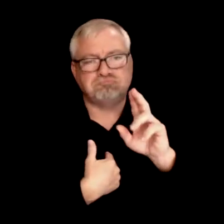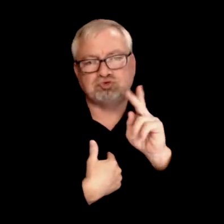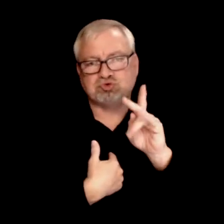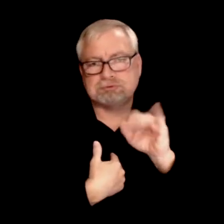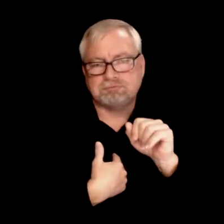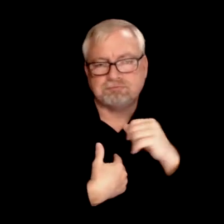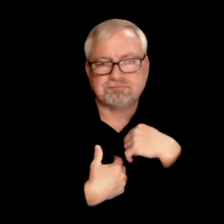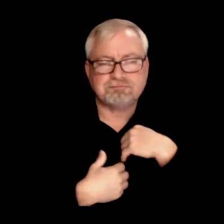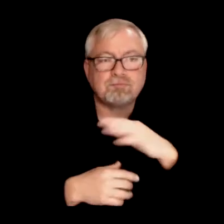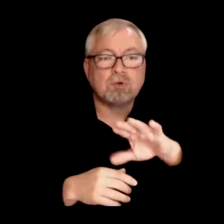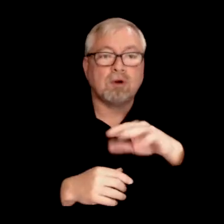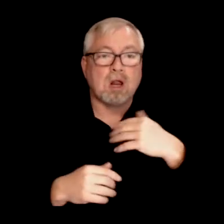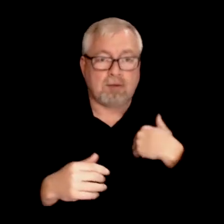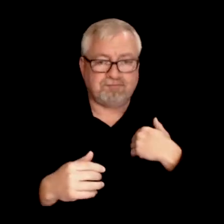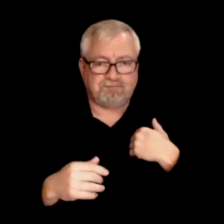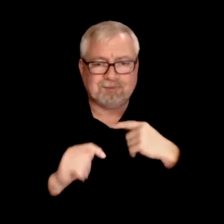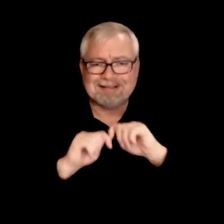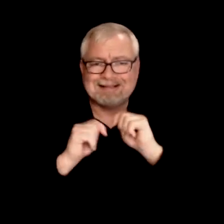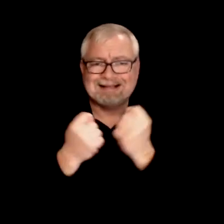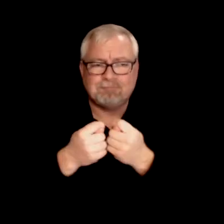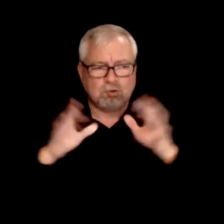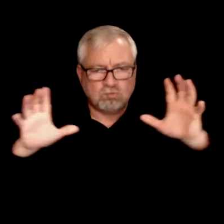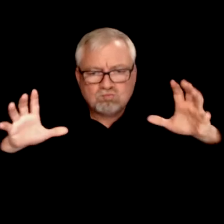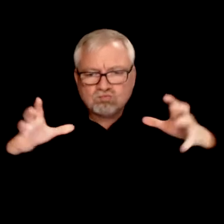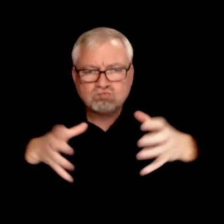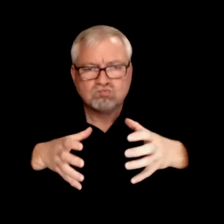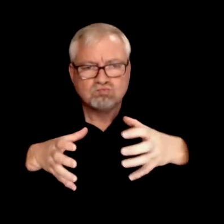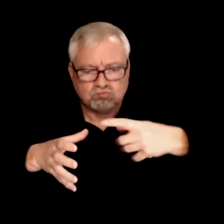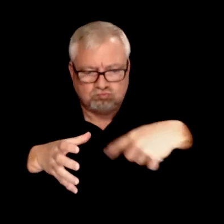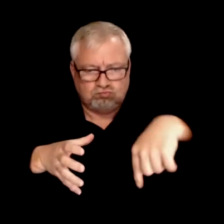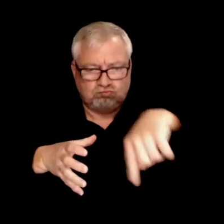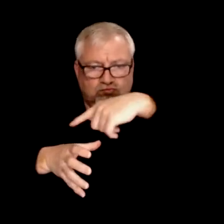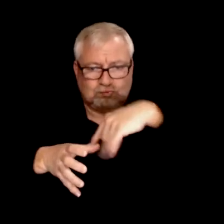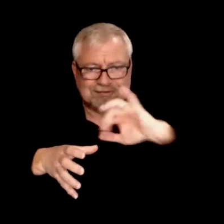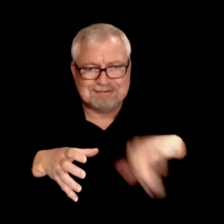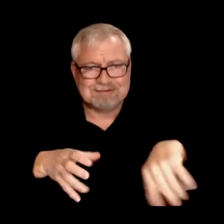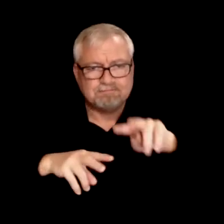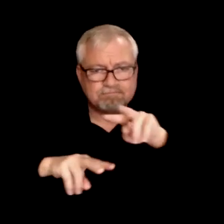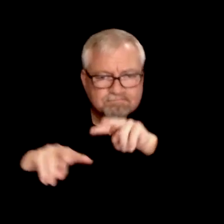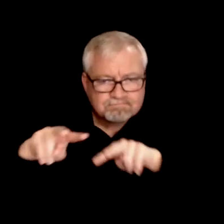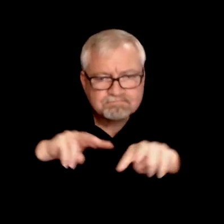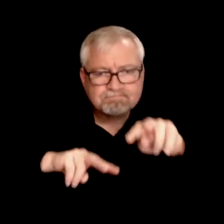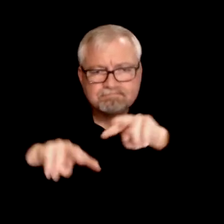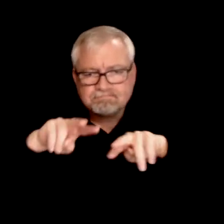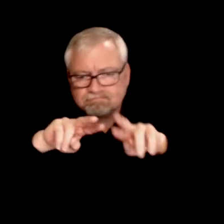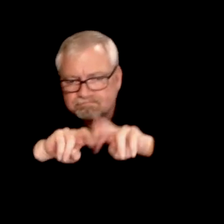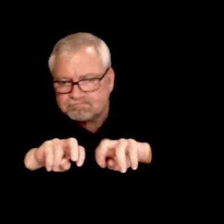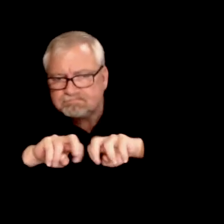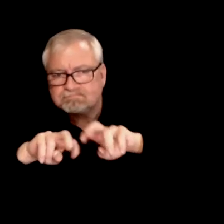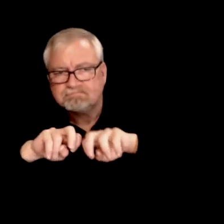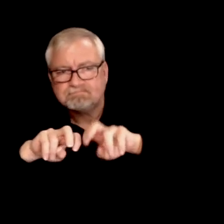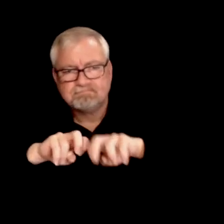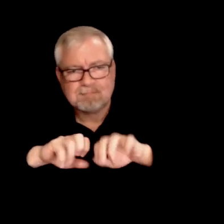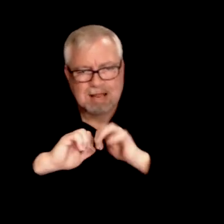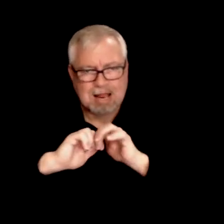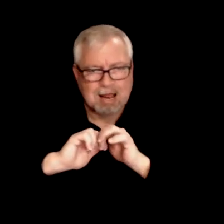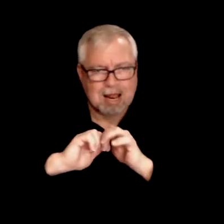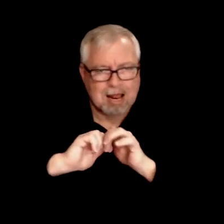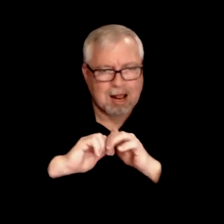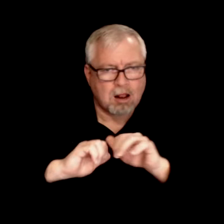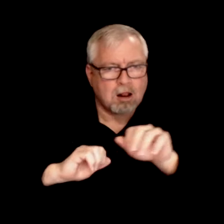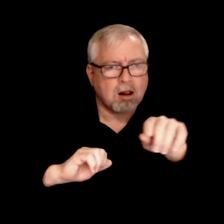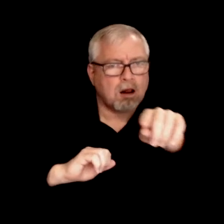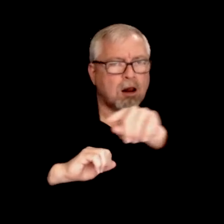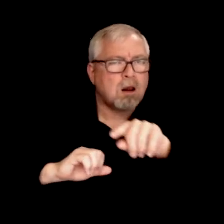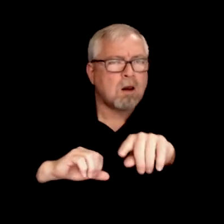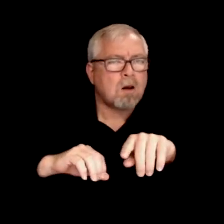been working on both looking at the ethics of allocation as well as the fact